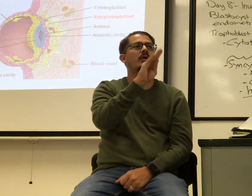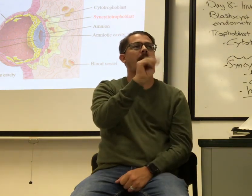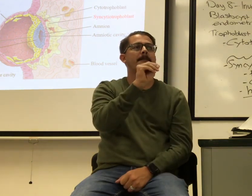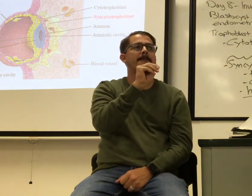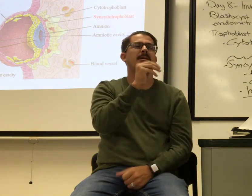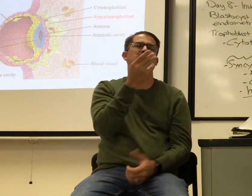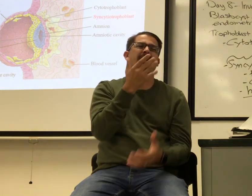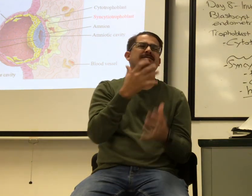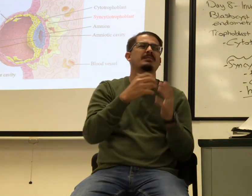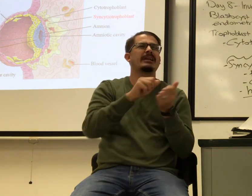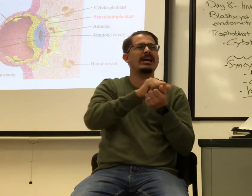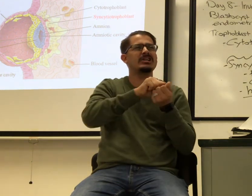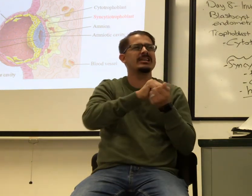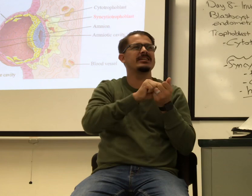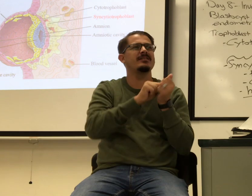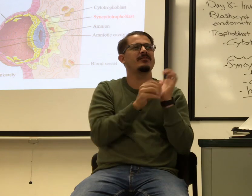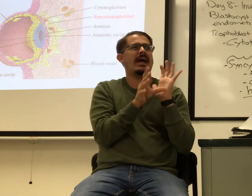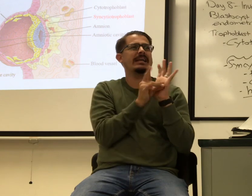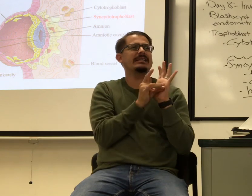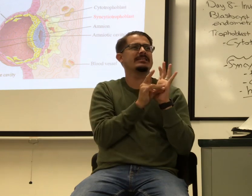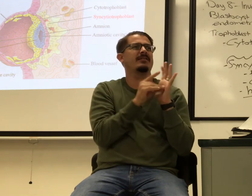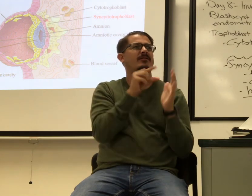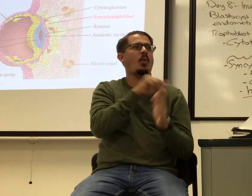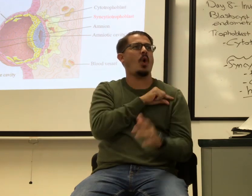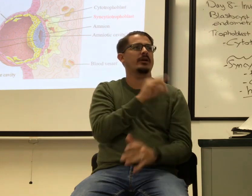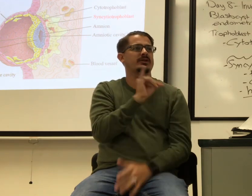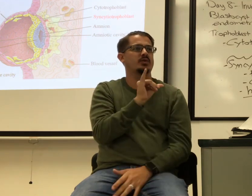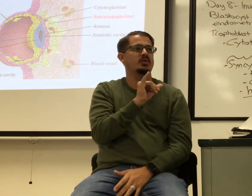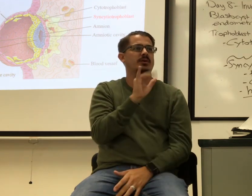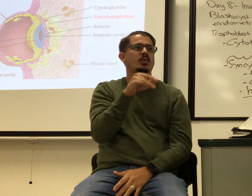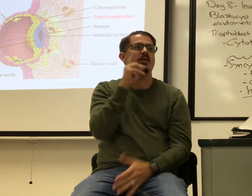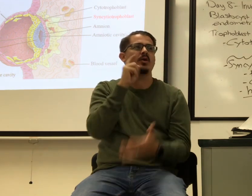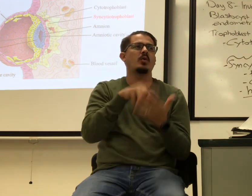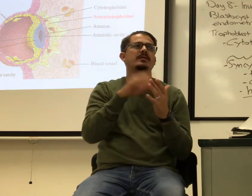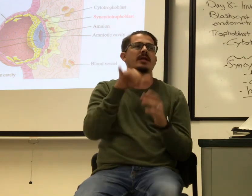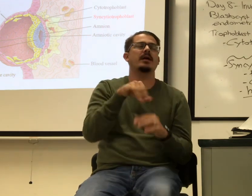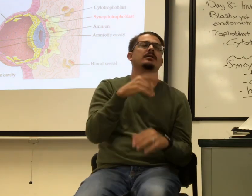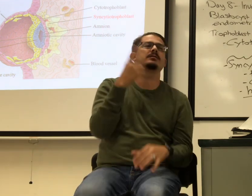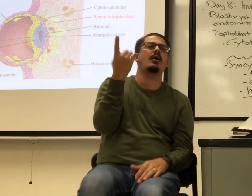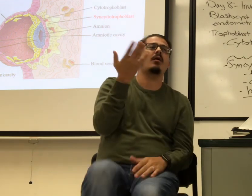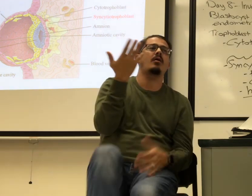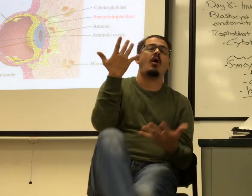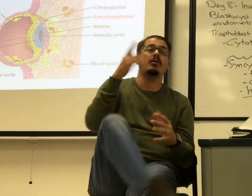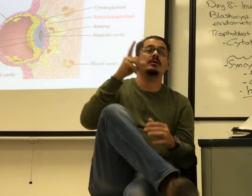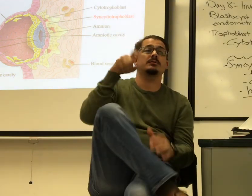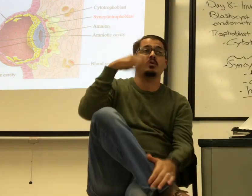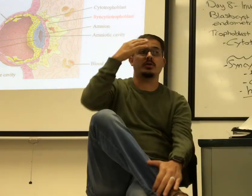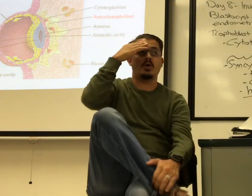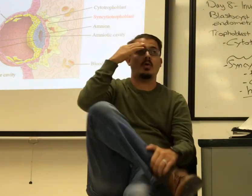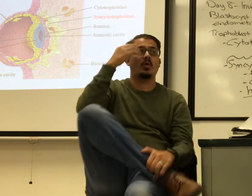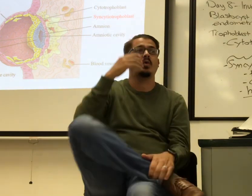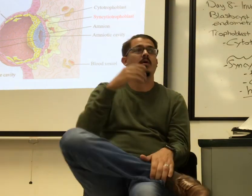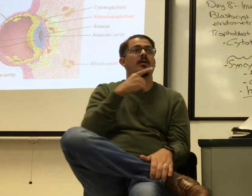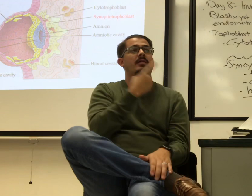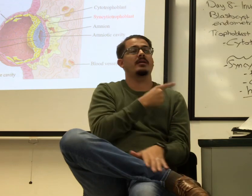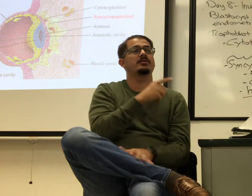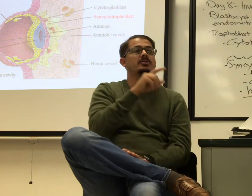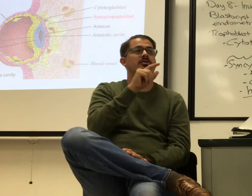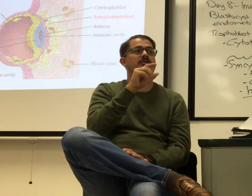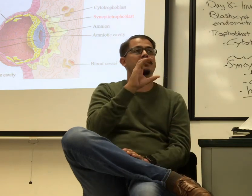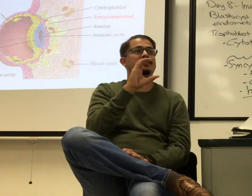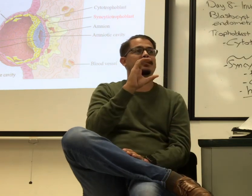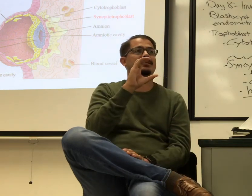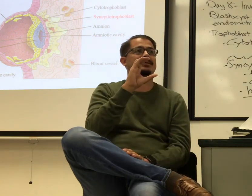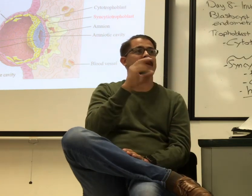digestive adhesive qualities too. You see that in the area. So you're already supposed to know that the syncytial trophoblast